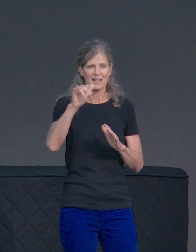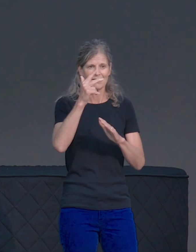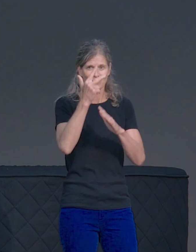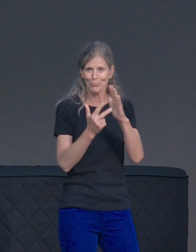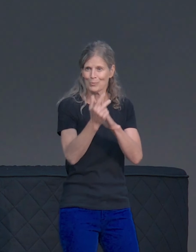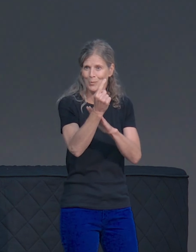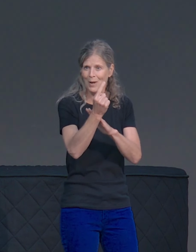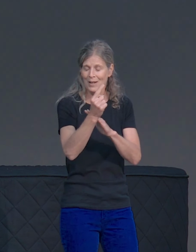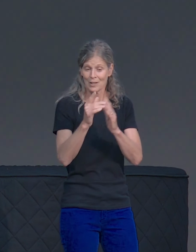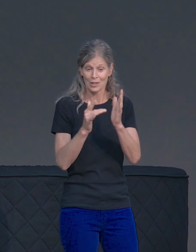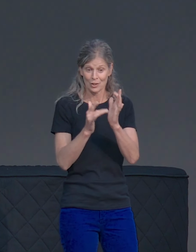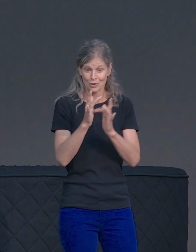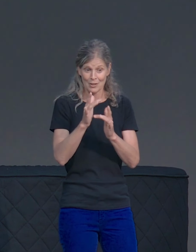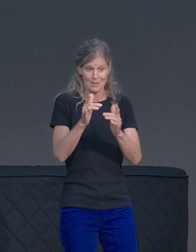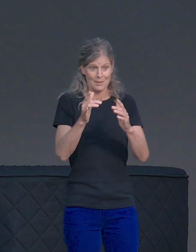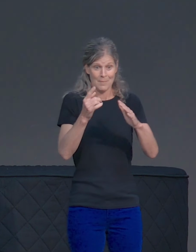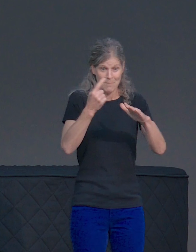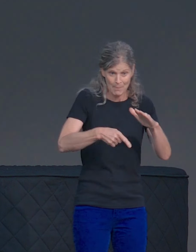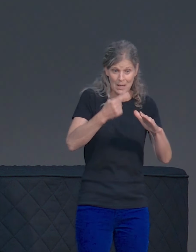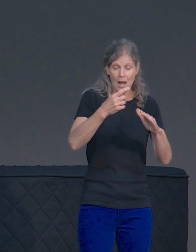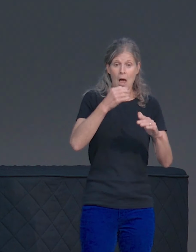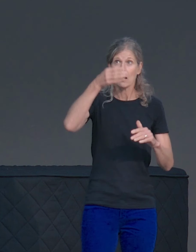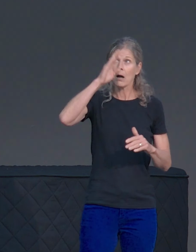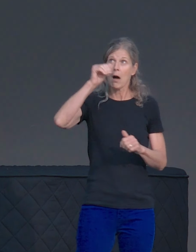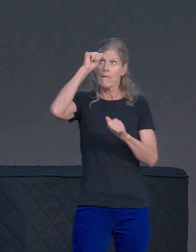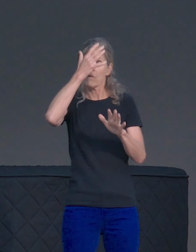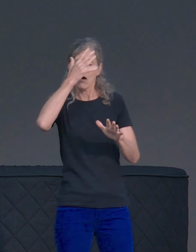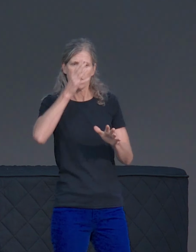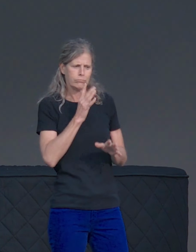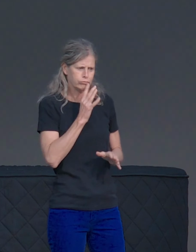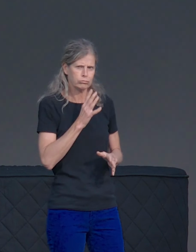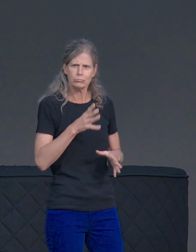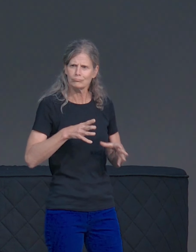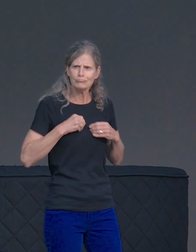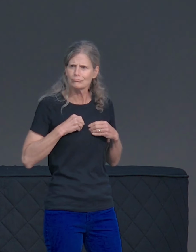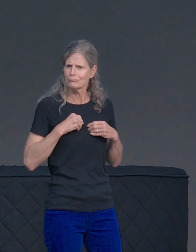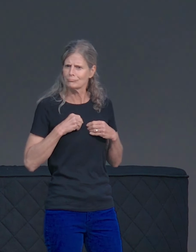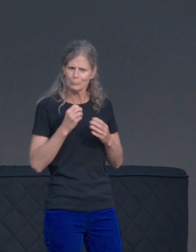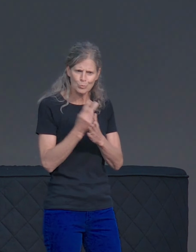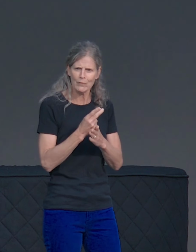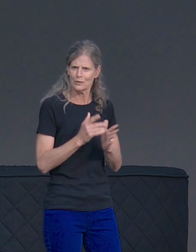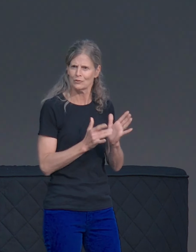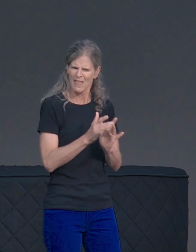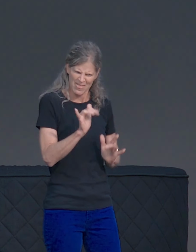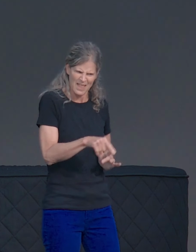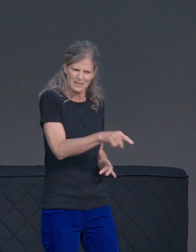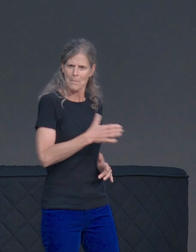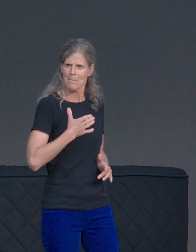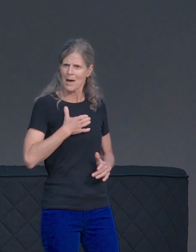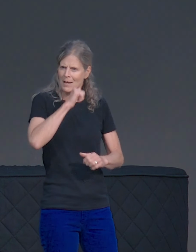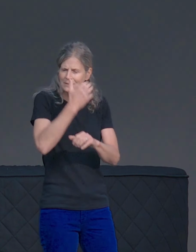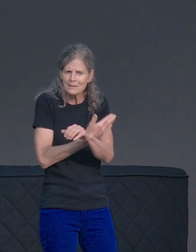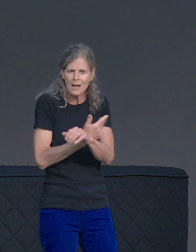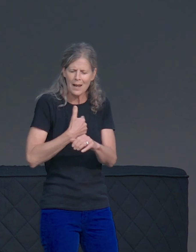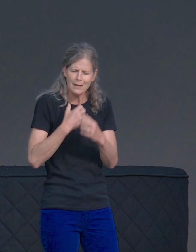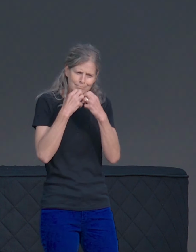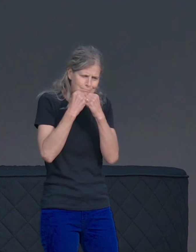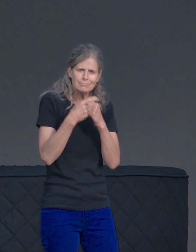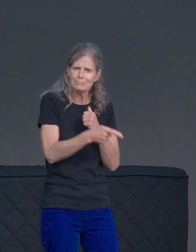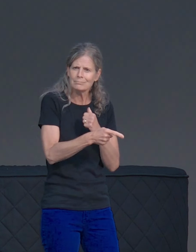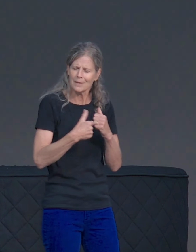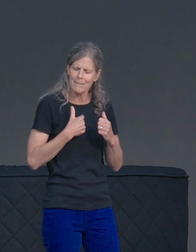baptized and God the Father speaks from heaven his approval of Jesus. This is my beloved Son in whom